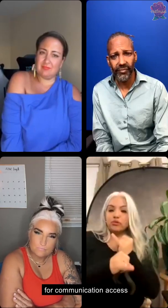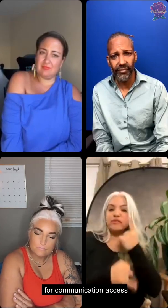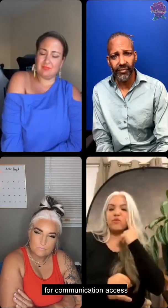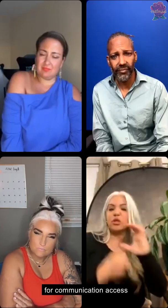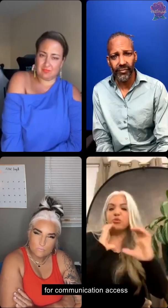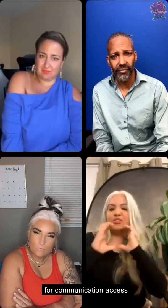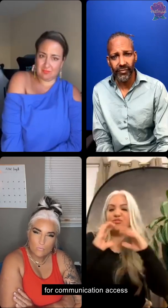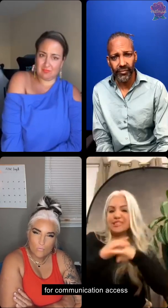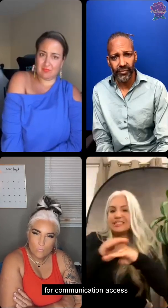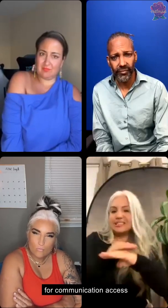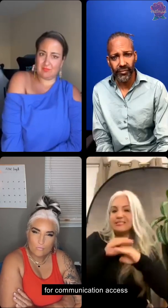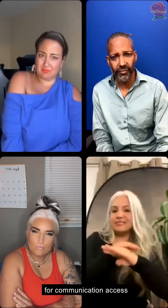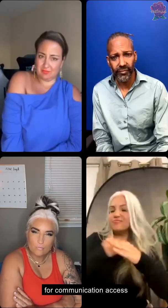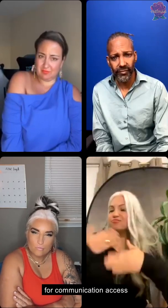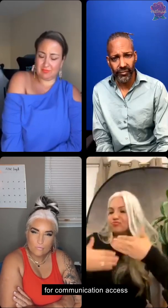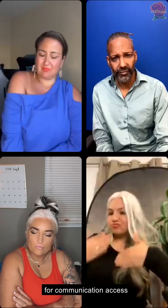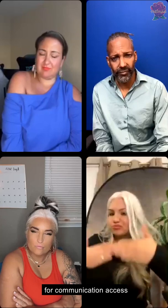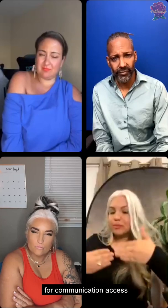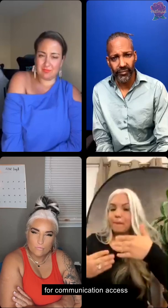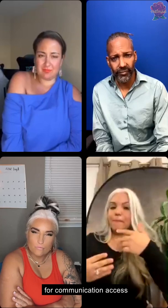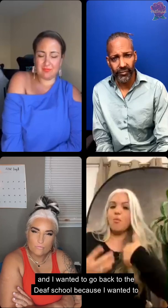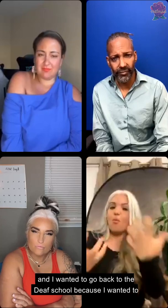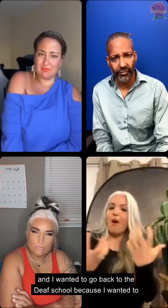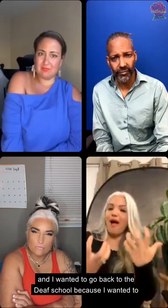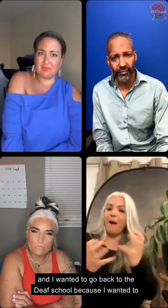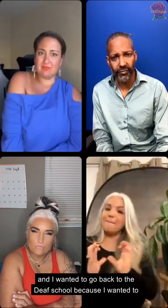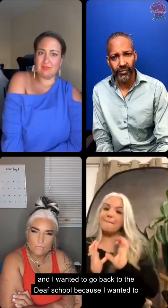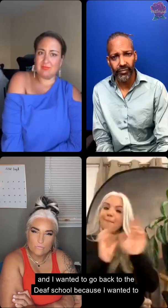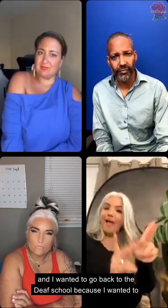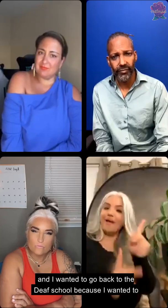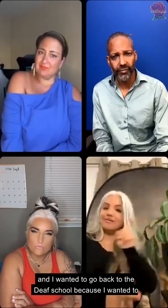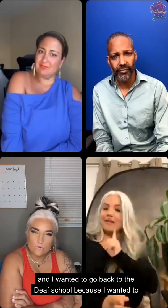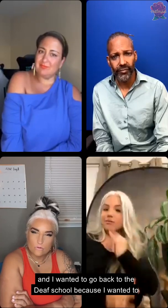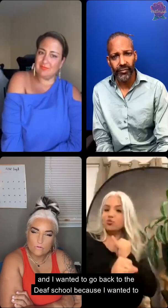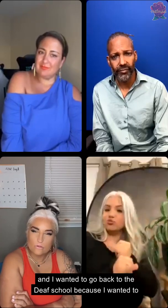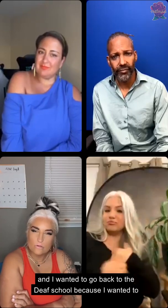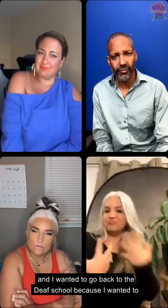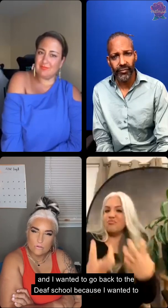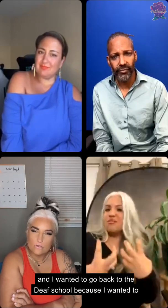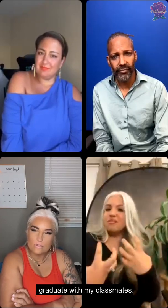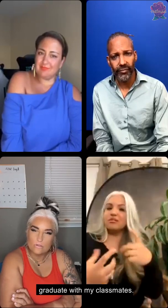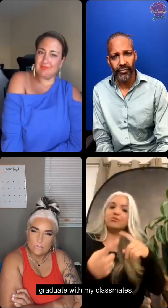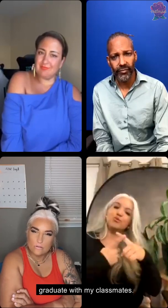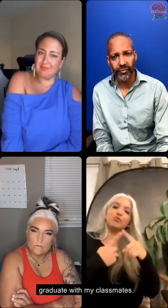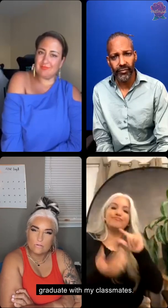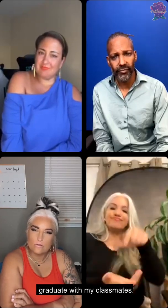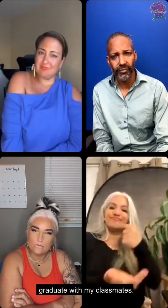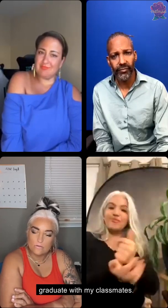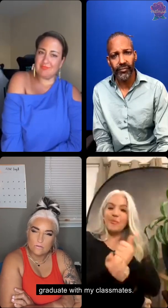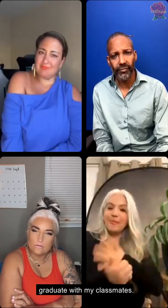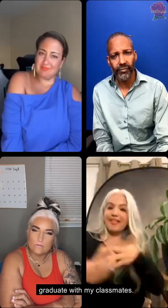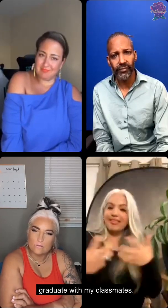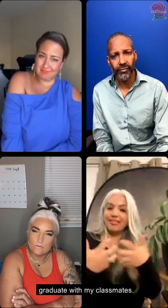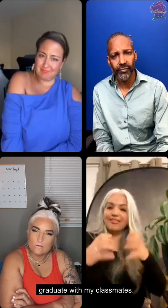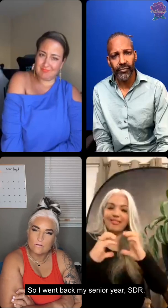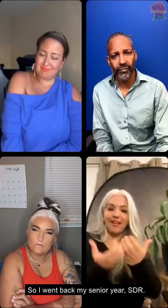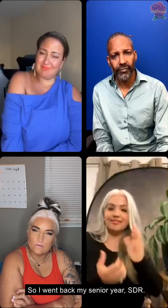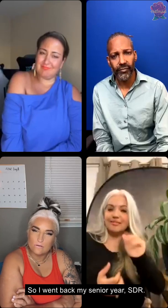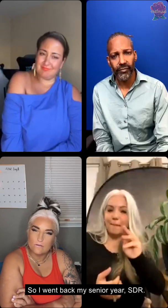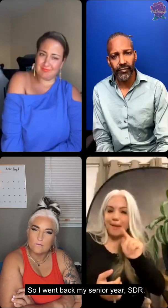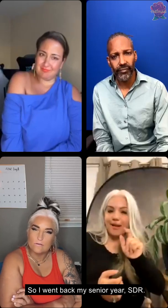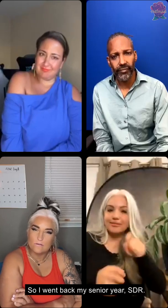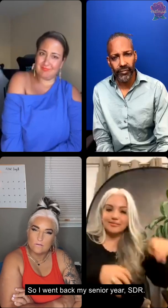So I went to the deaf school growing up for communication access, and I wanted to go back to the deaf school because I wanted to graduate